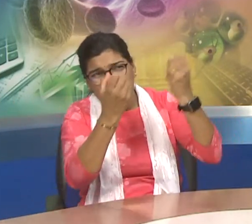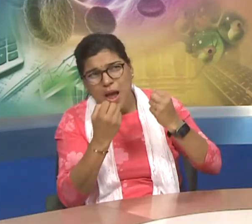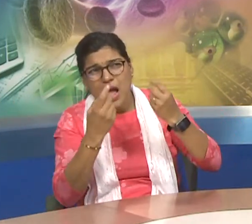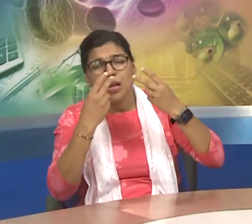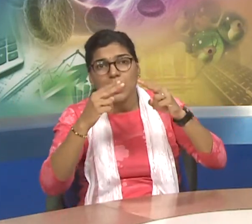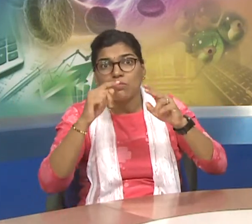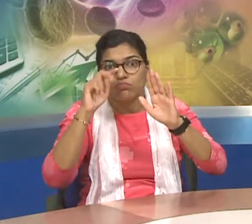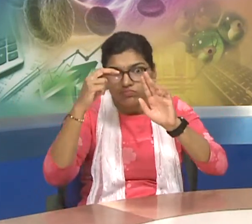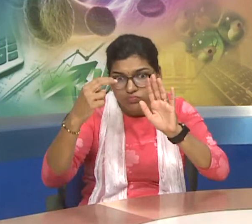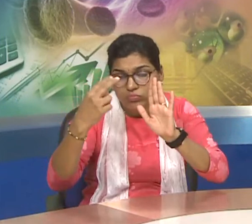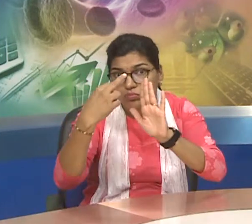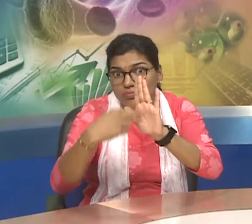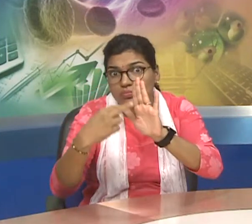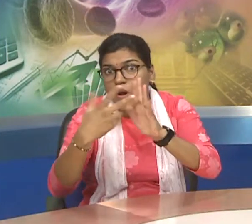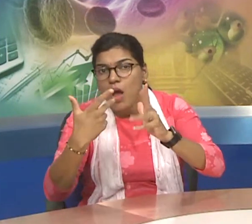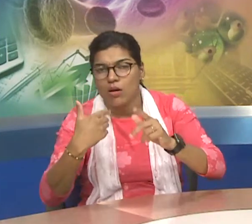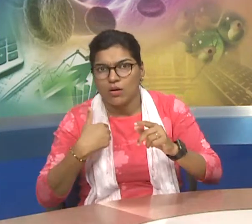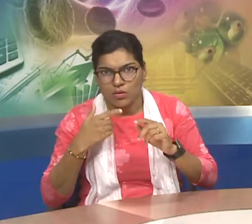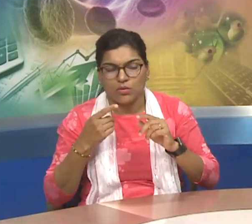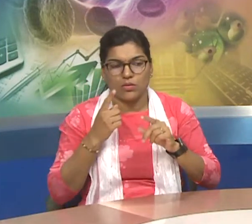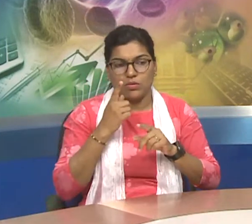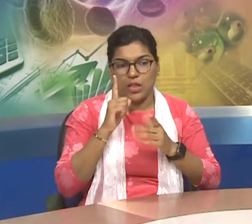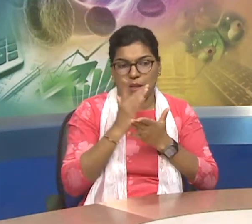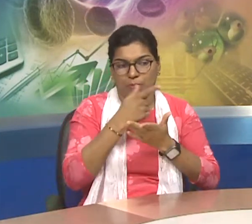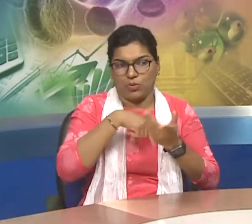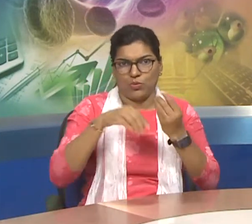recording details of journal subscription.